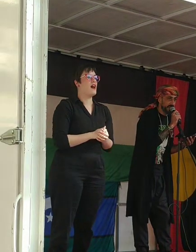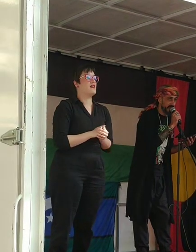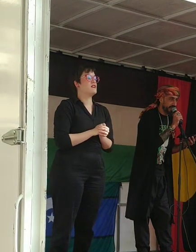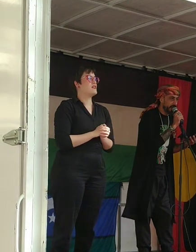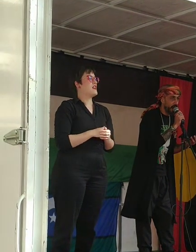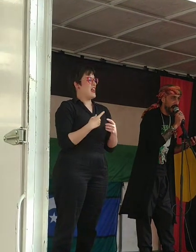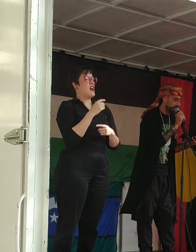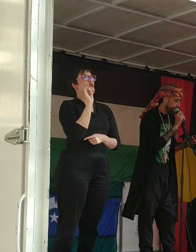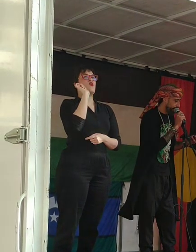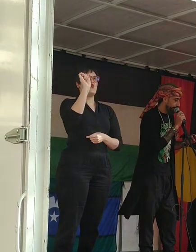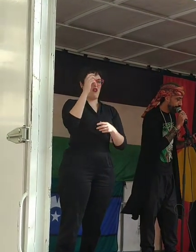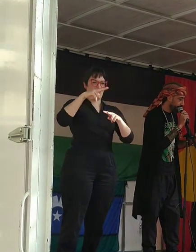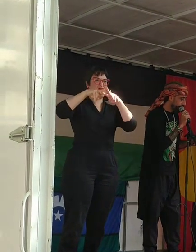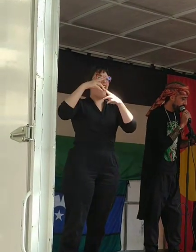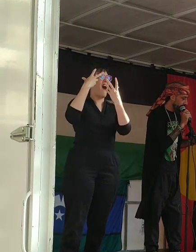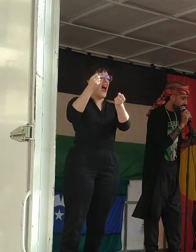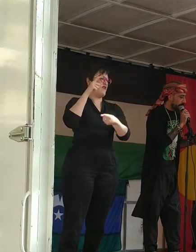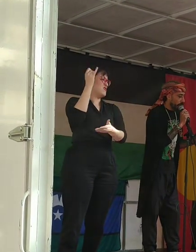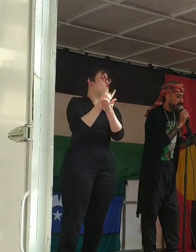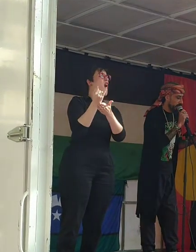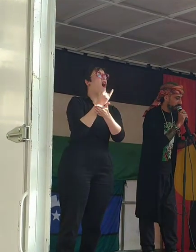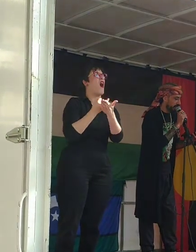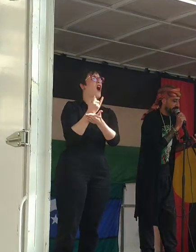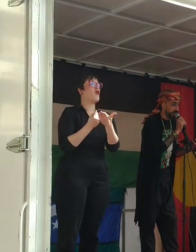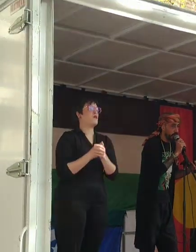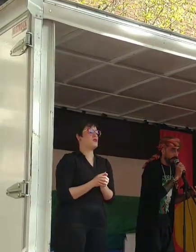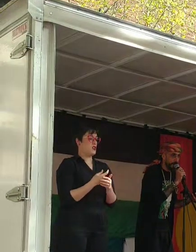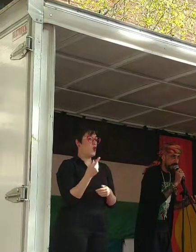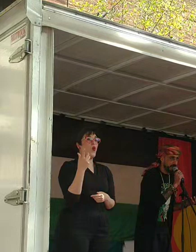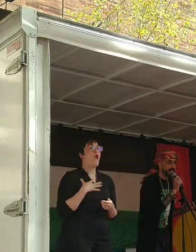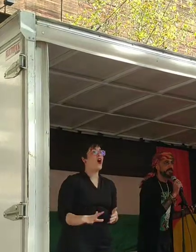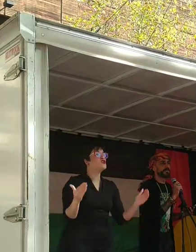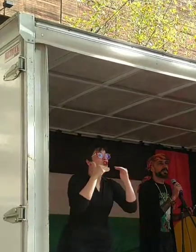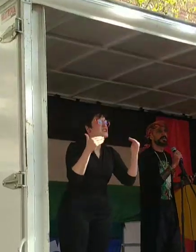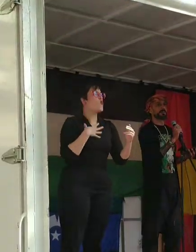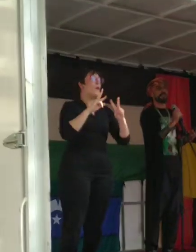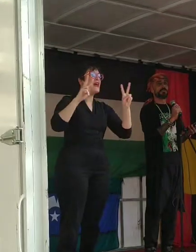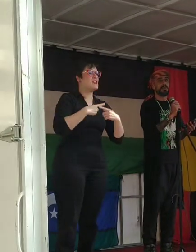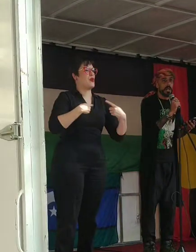Your existence is a crime. We want justice, you want peace.